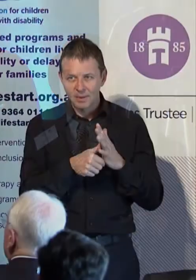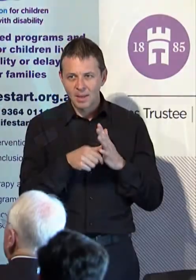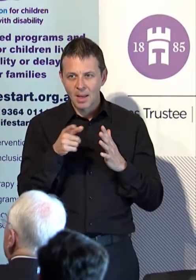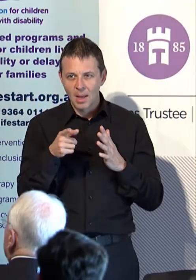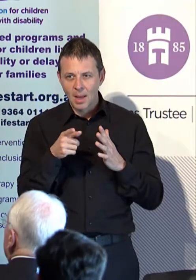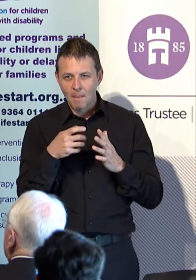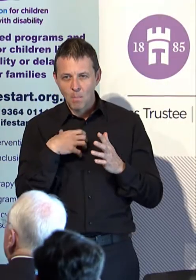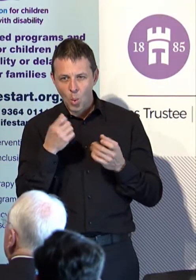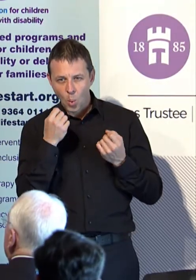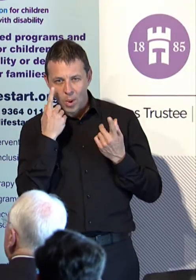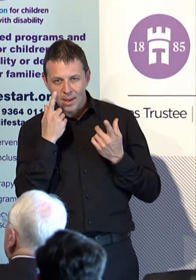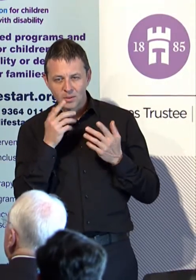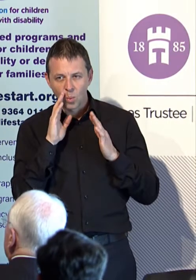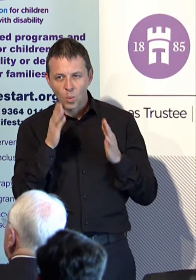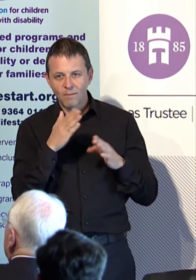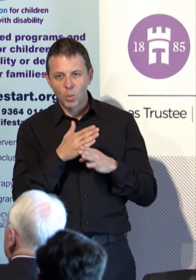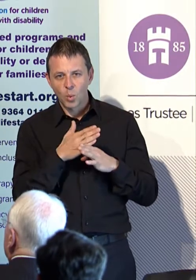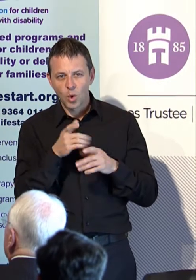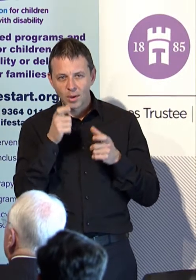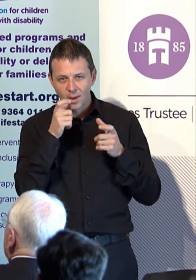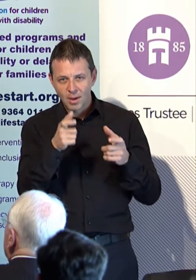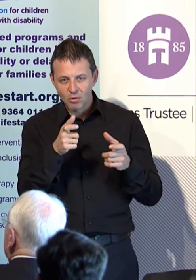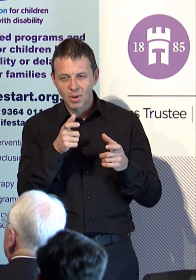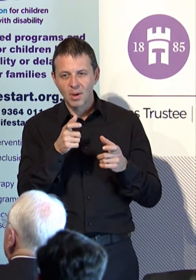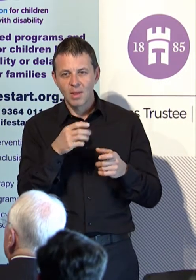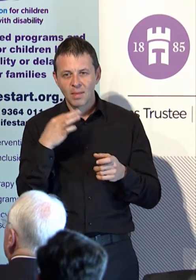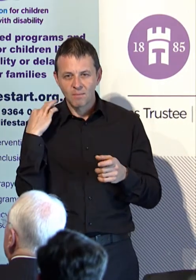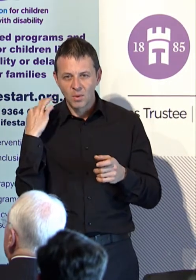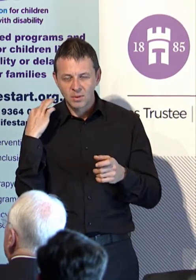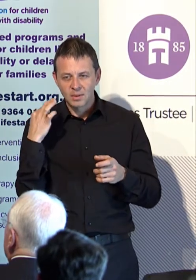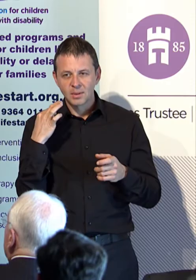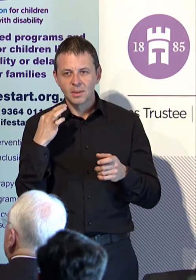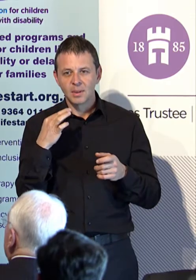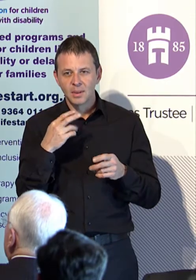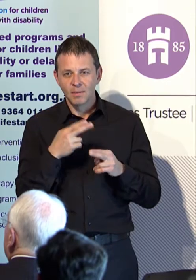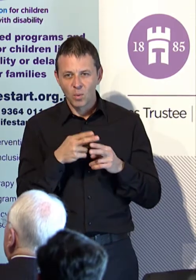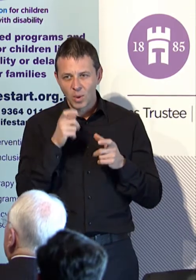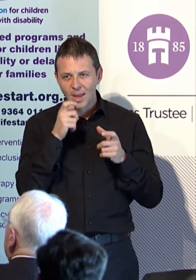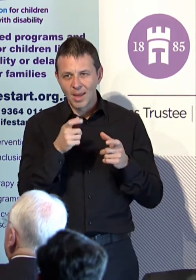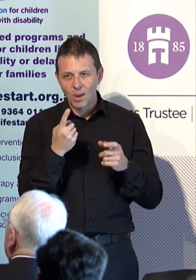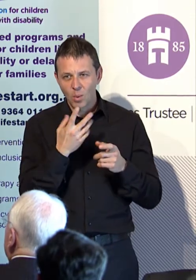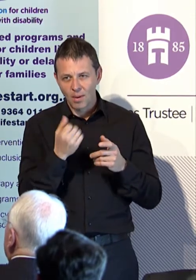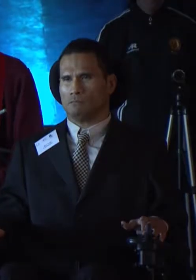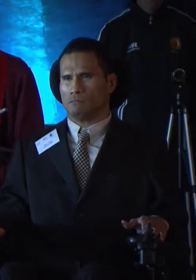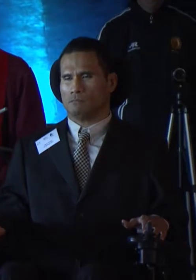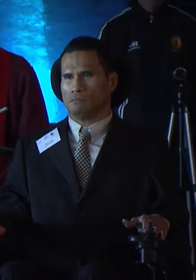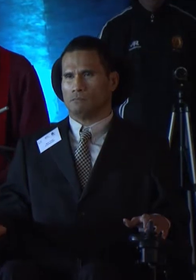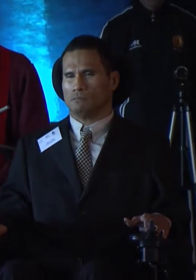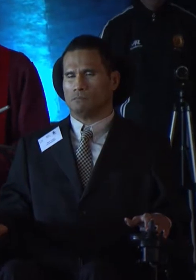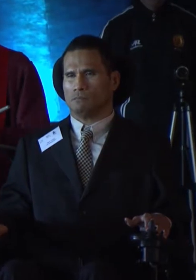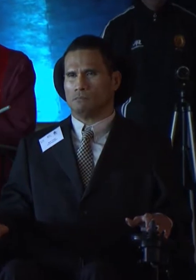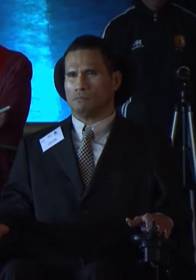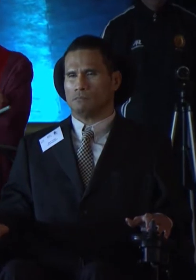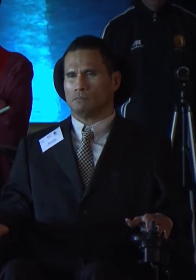their families and carers, the volunteer sector that's so important in caring for people with disability. We know that